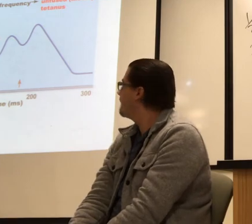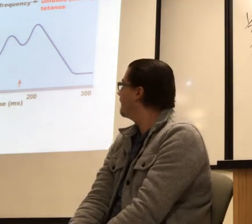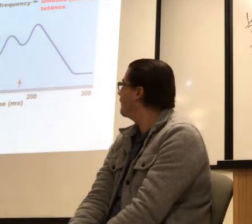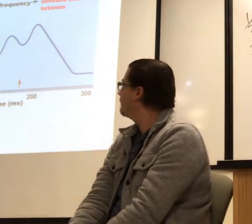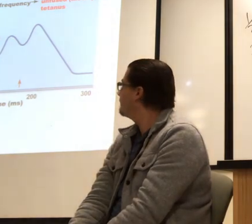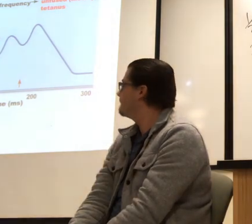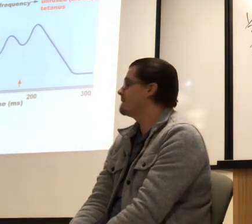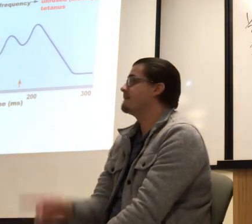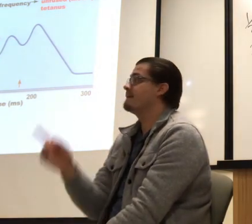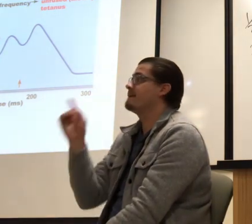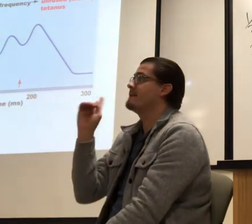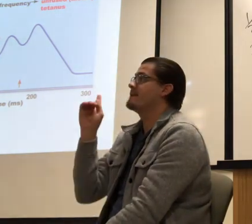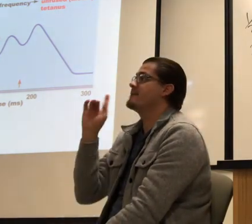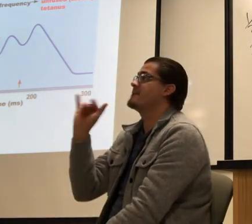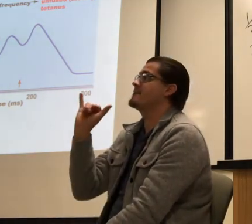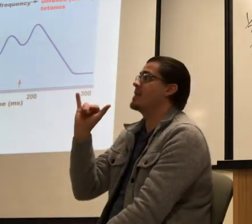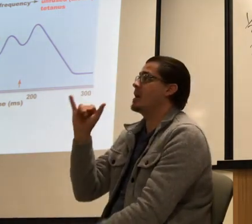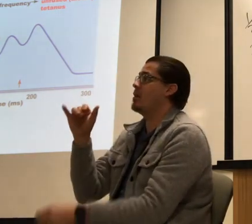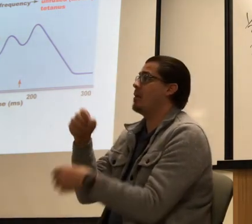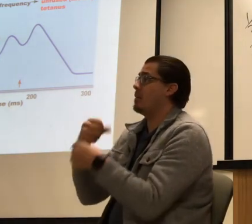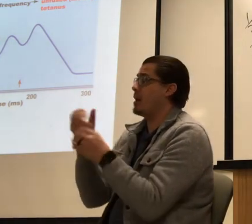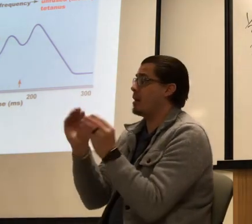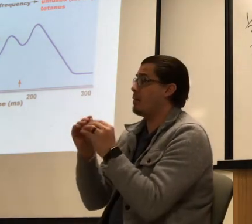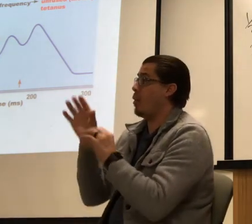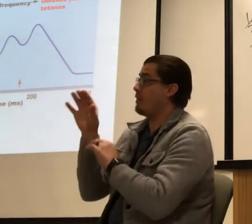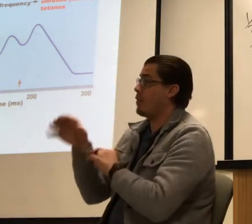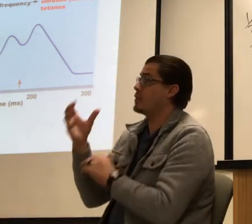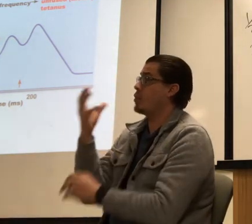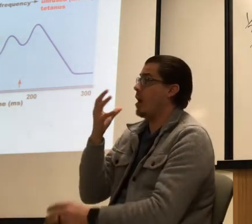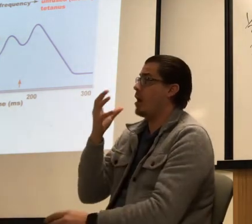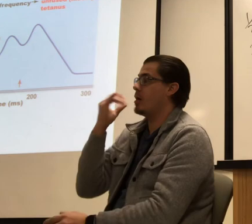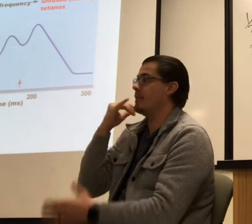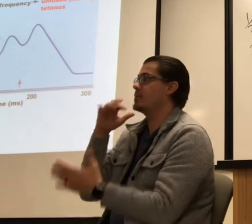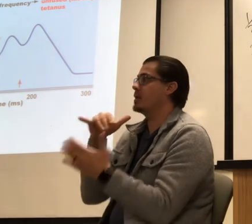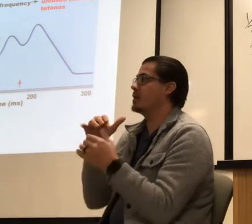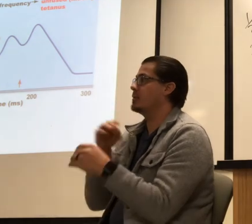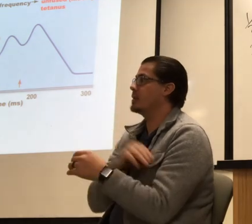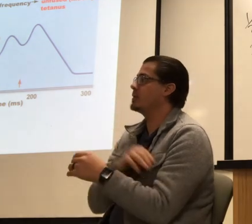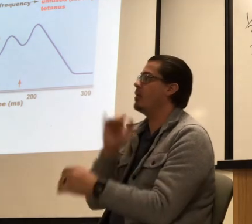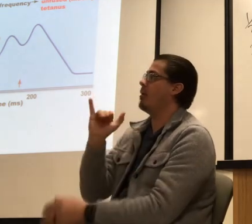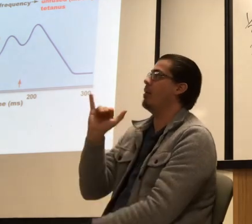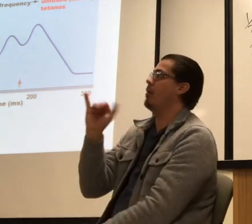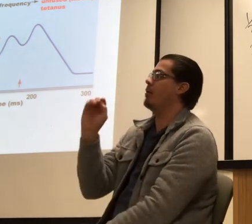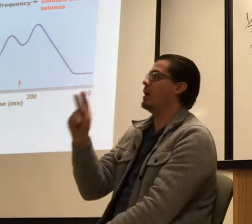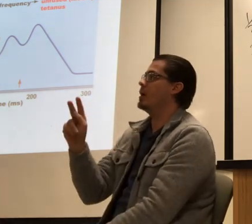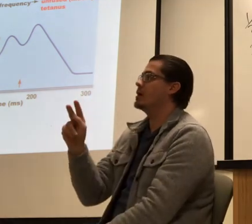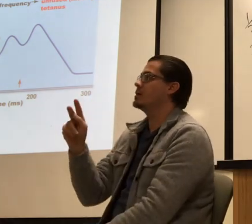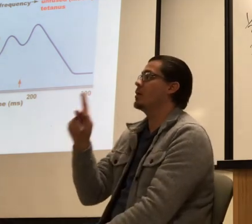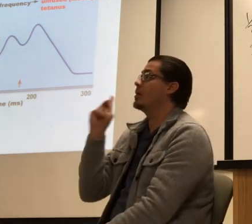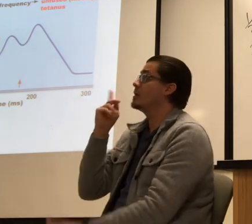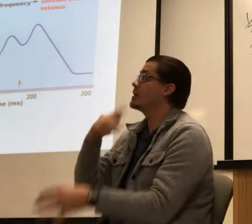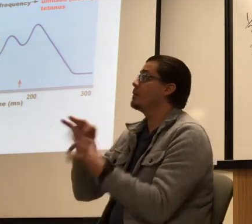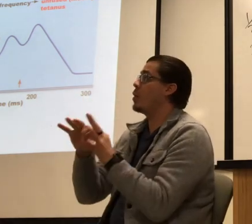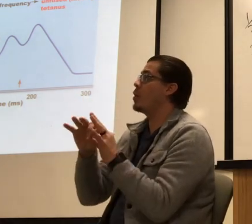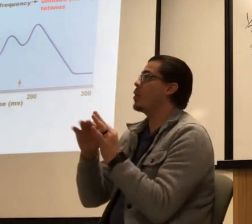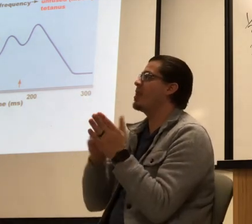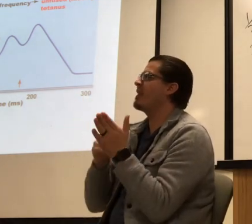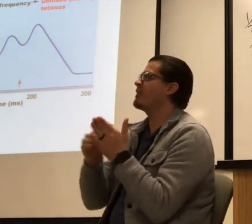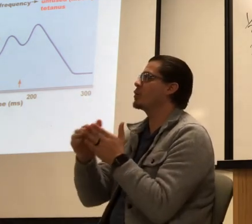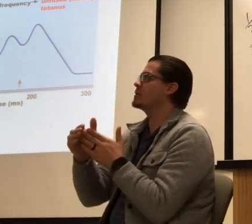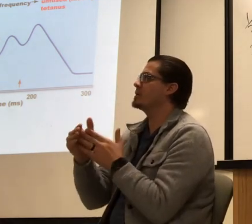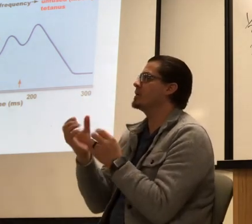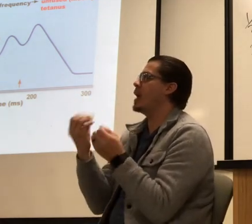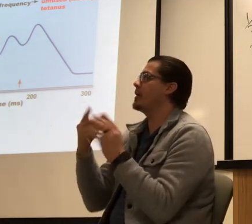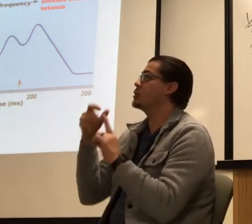So this phenomenon, oh, now we generated more force. Wow, that's, you know, if you're studying muscle, oh, okay. So this matters, the frequency of